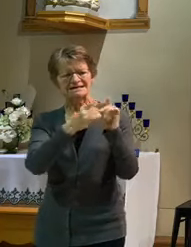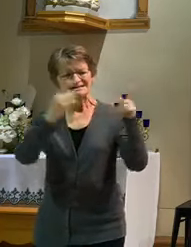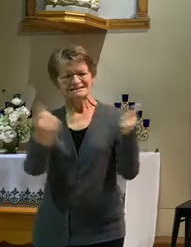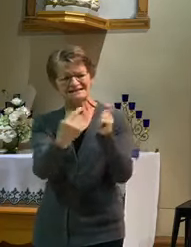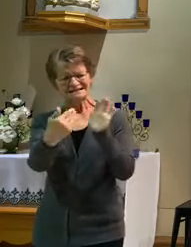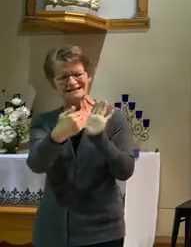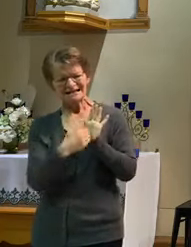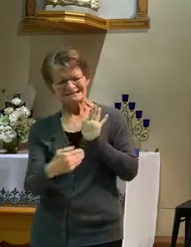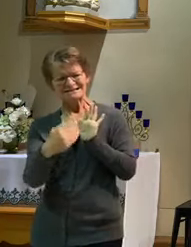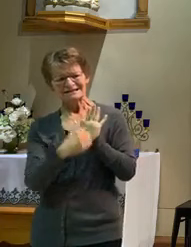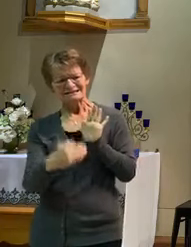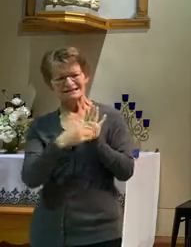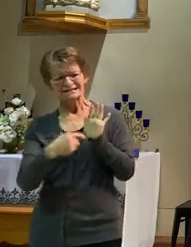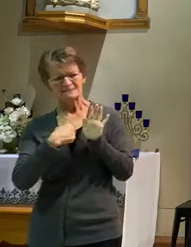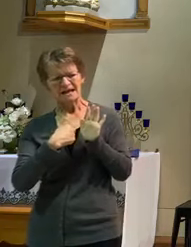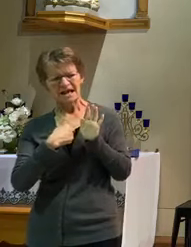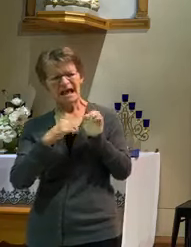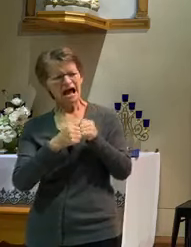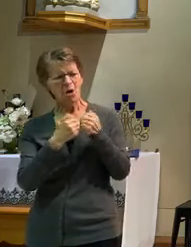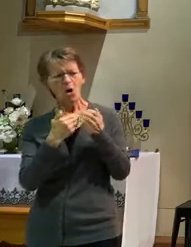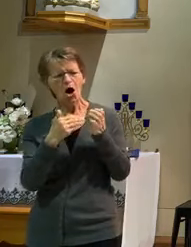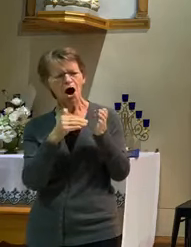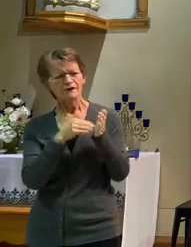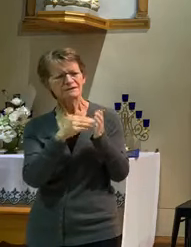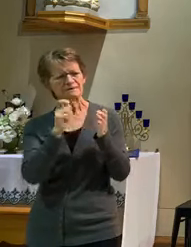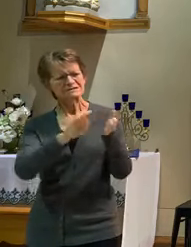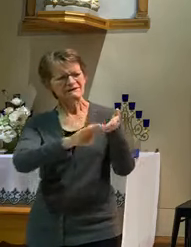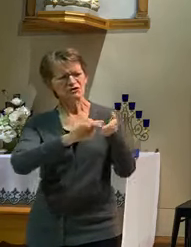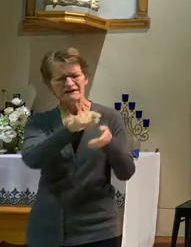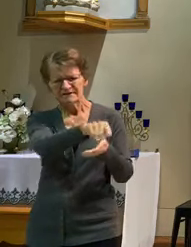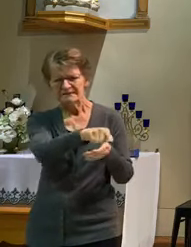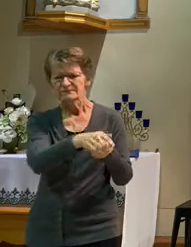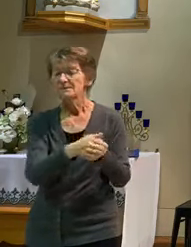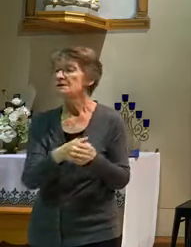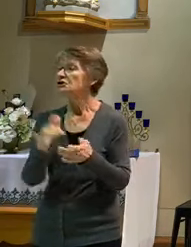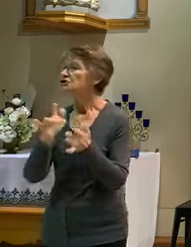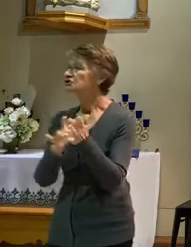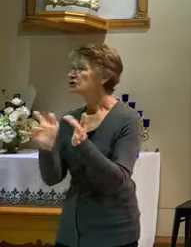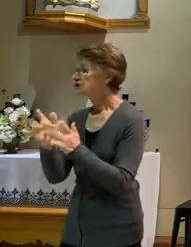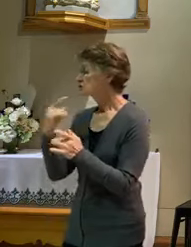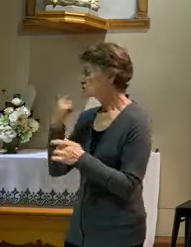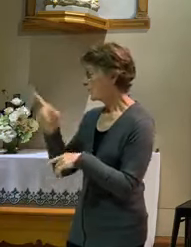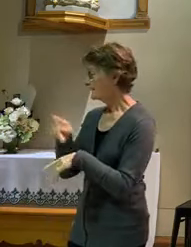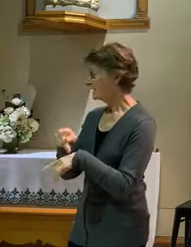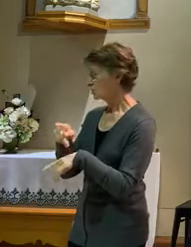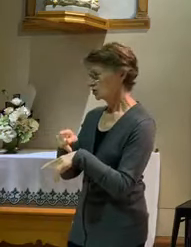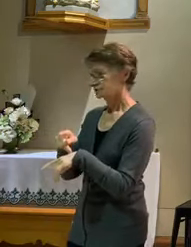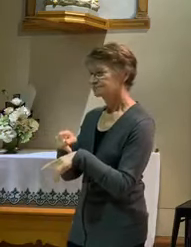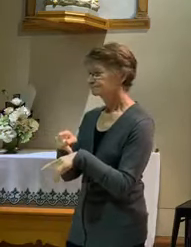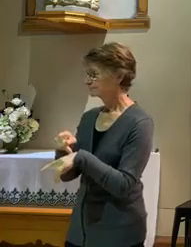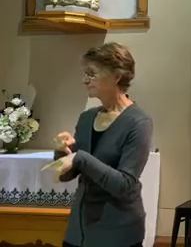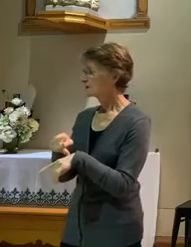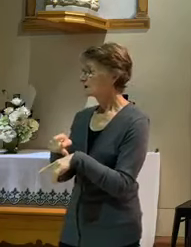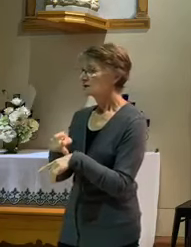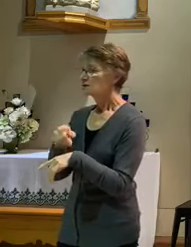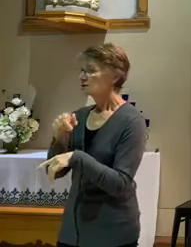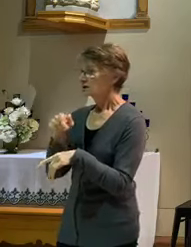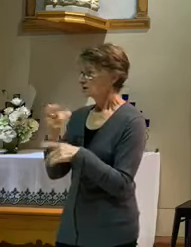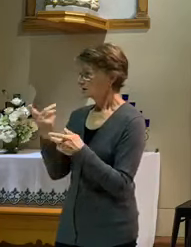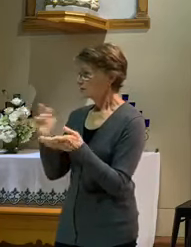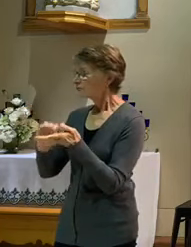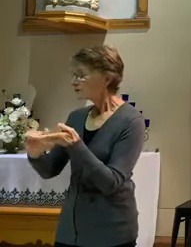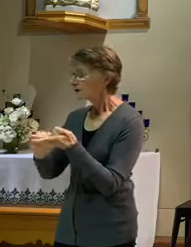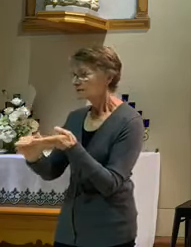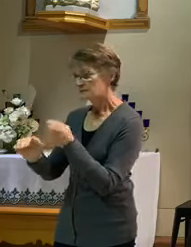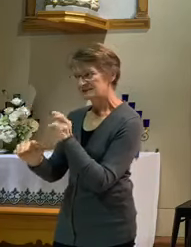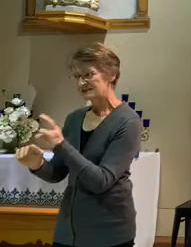I forgive? As many as seven times? Jesus answered, I say to you, not seven